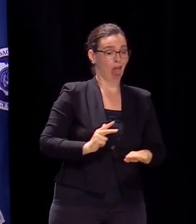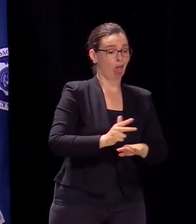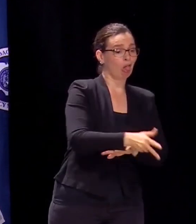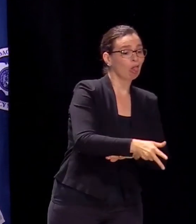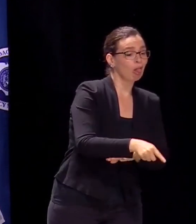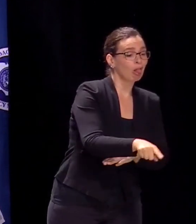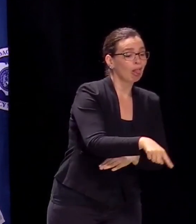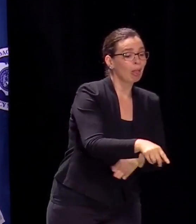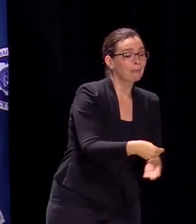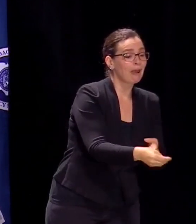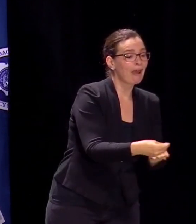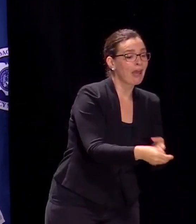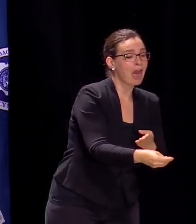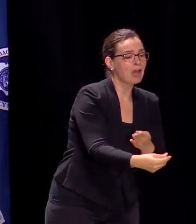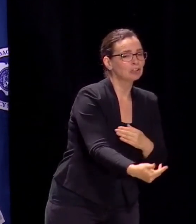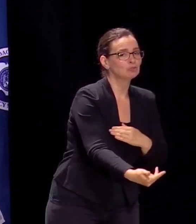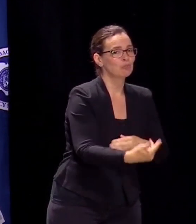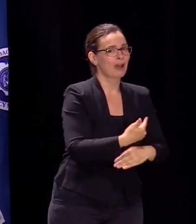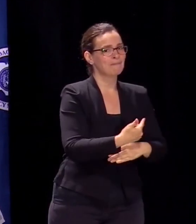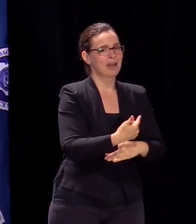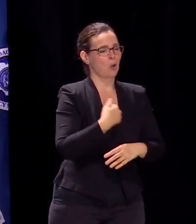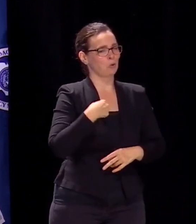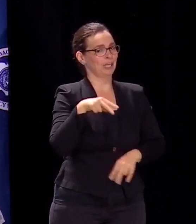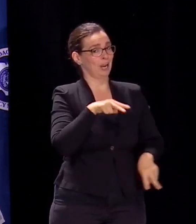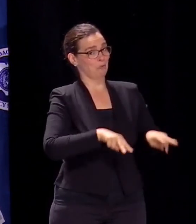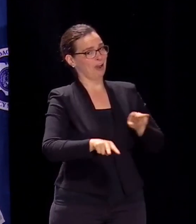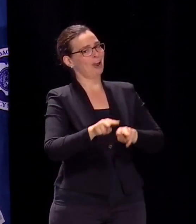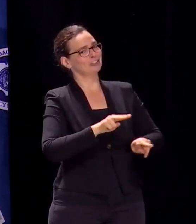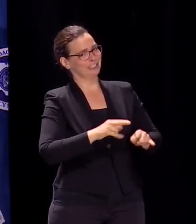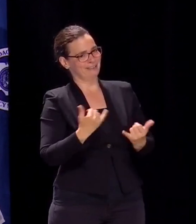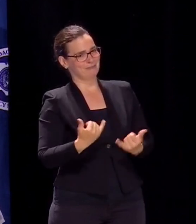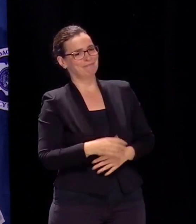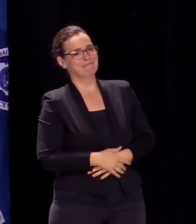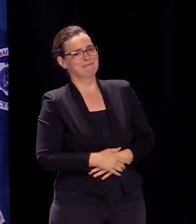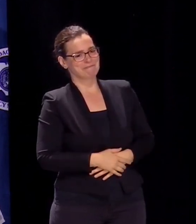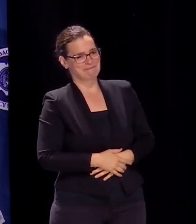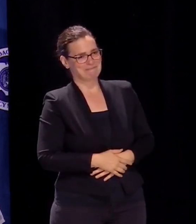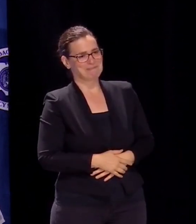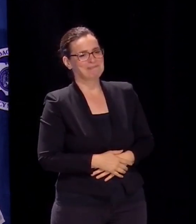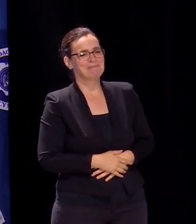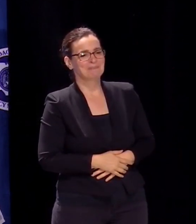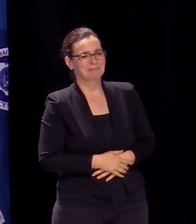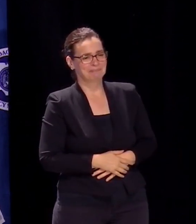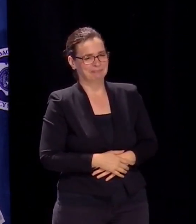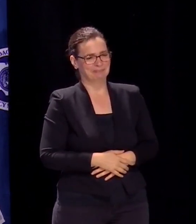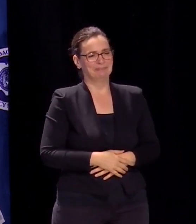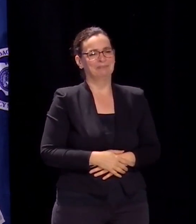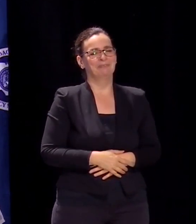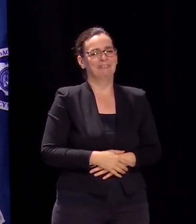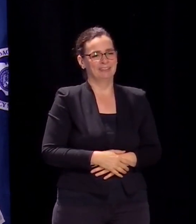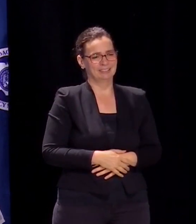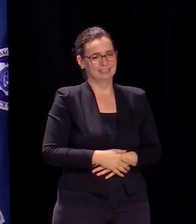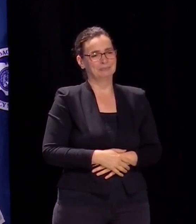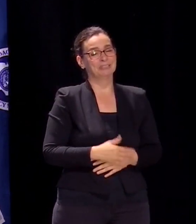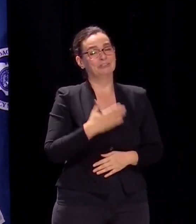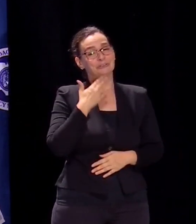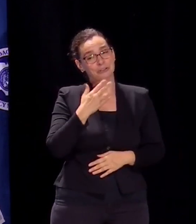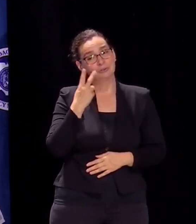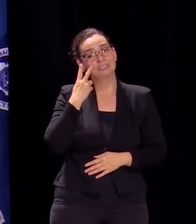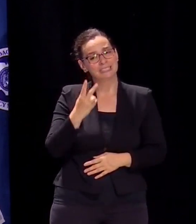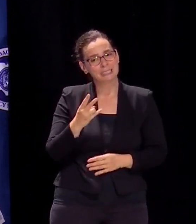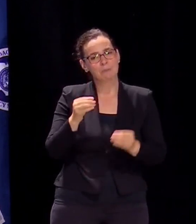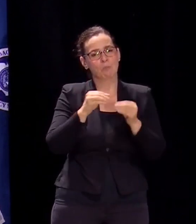community, has been for decades. So certainly that's good to hear about that. But again, these are things where if you're